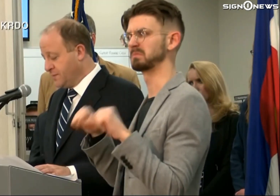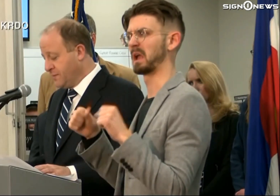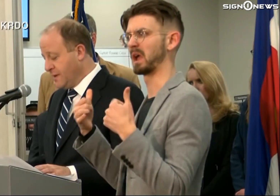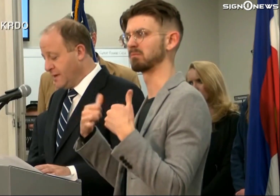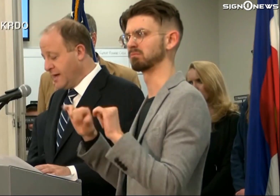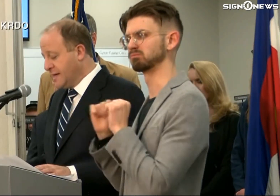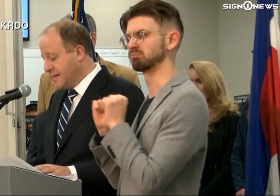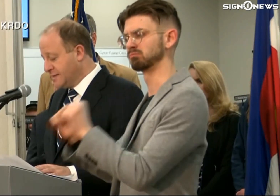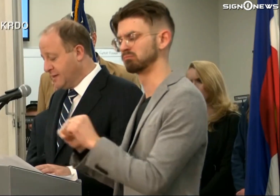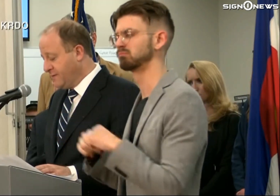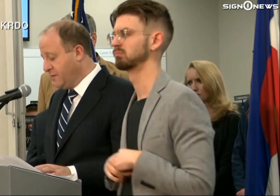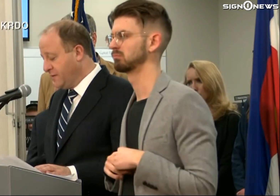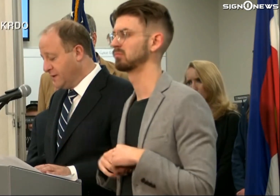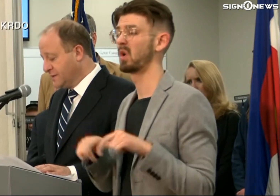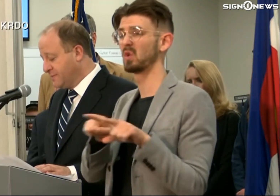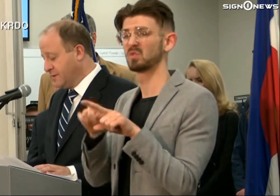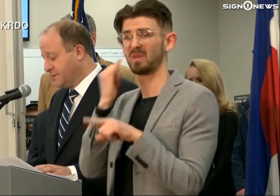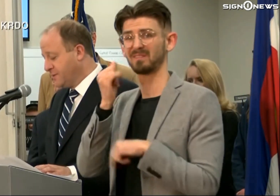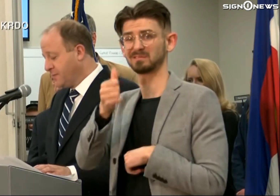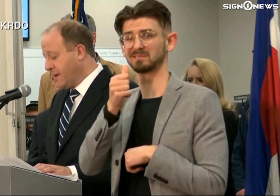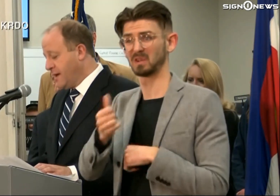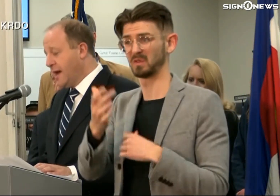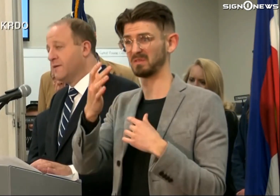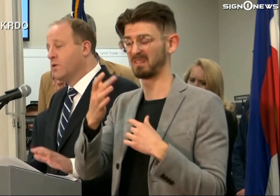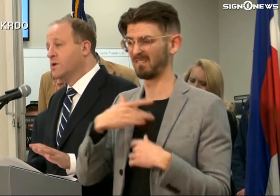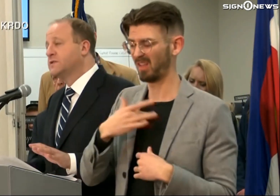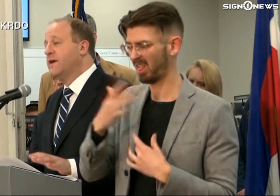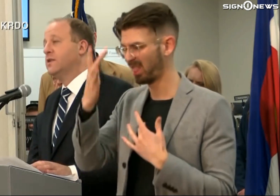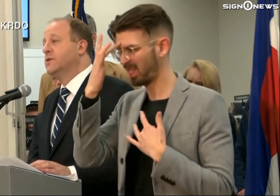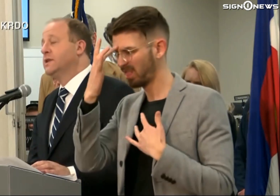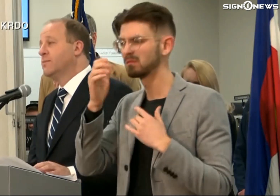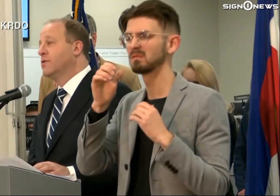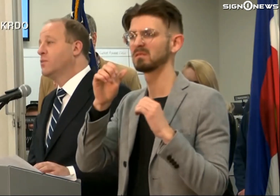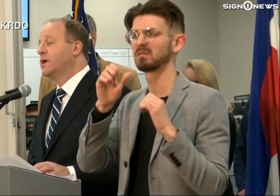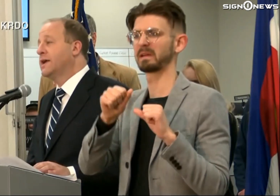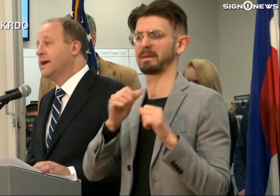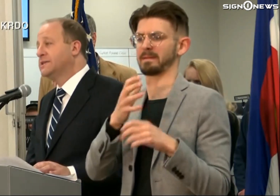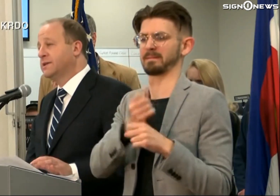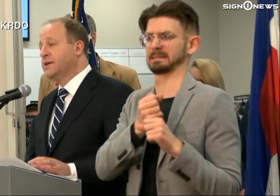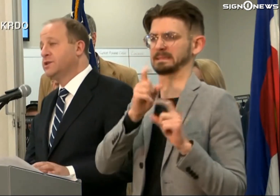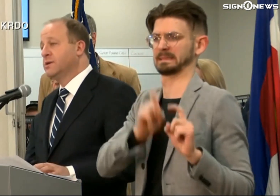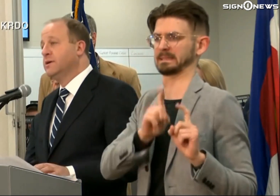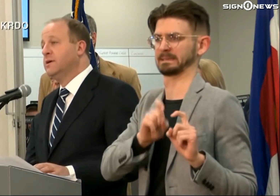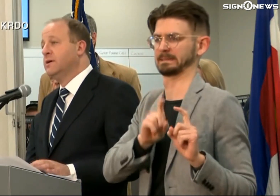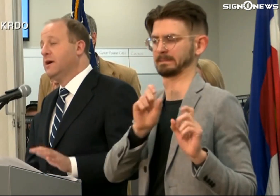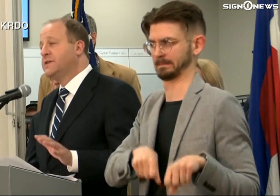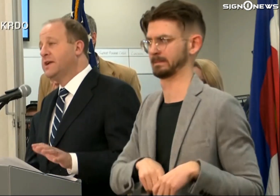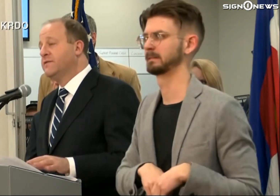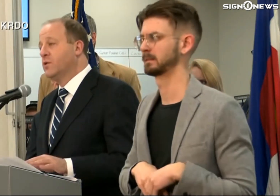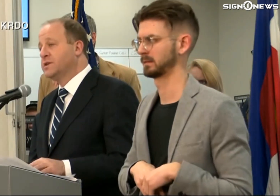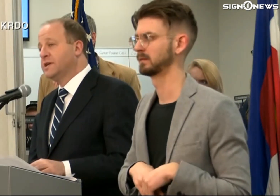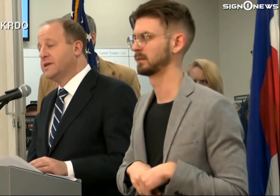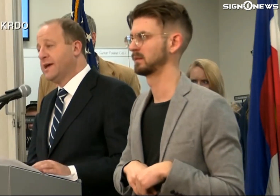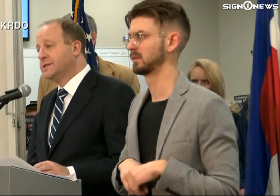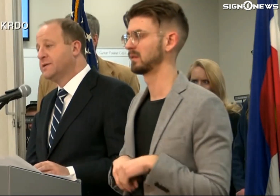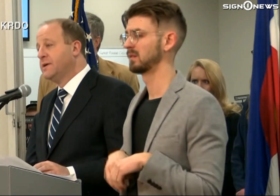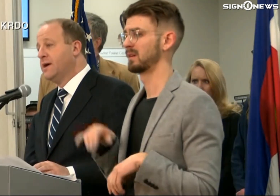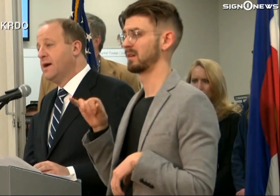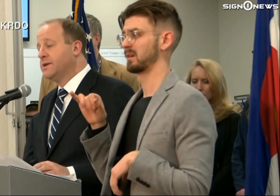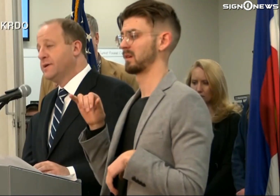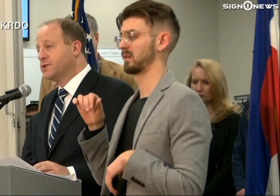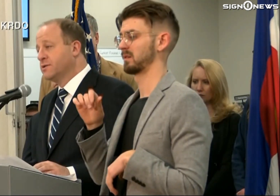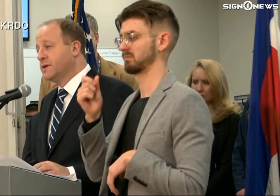of course, getting tested if you feel symptoms. And of course, following the appropriate isolation of 10 to 14